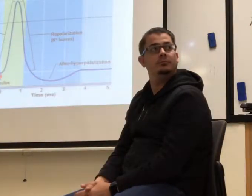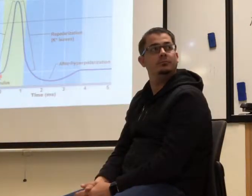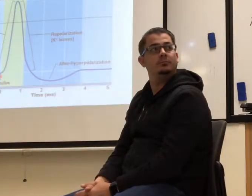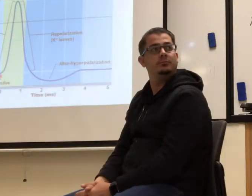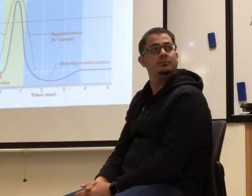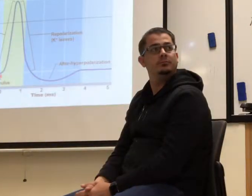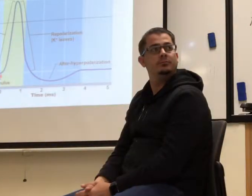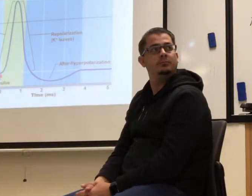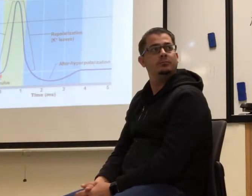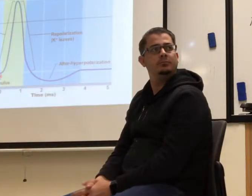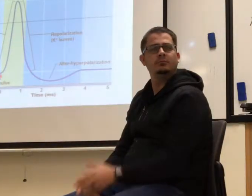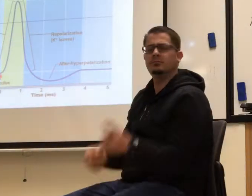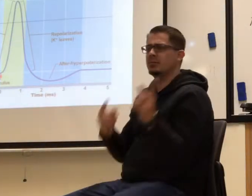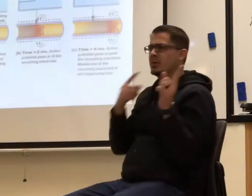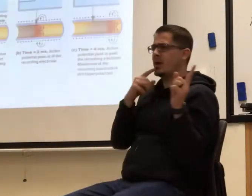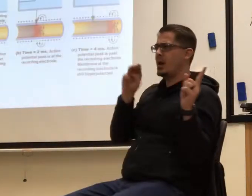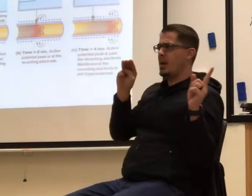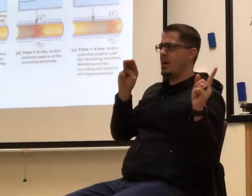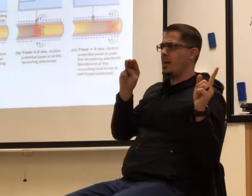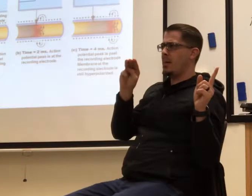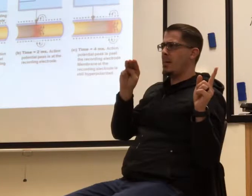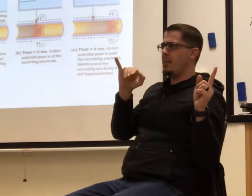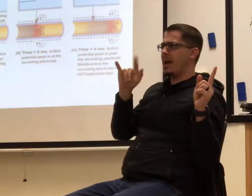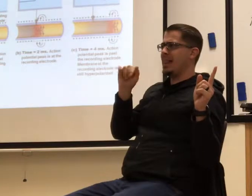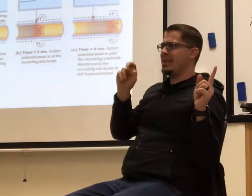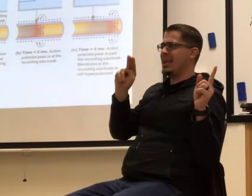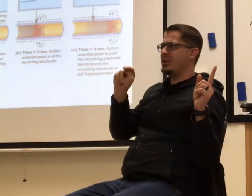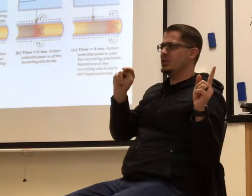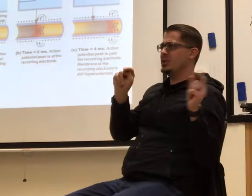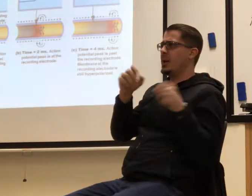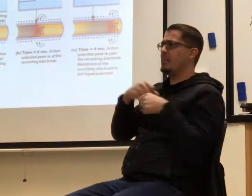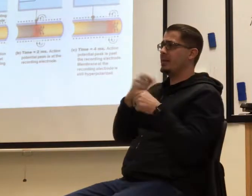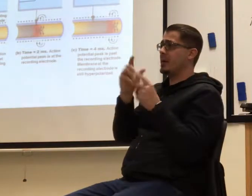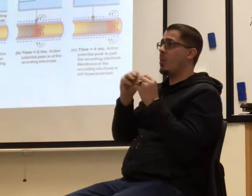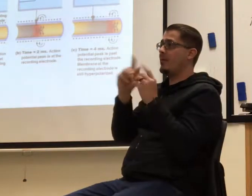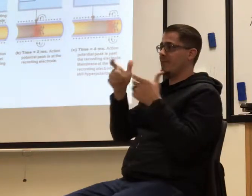Yeah? Did you say the myelination makes it faster? Because of the jump? Mm-hmm.